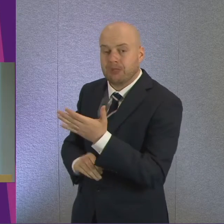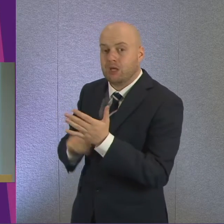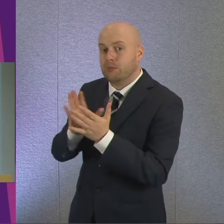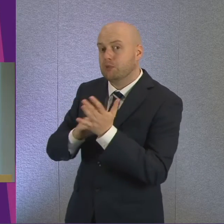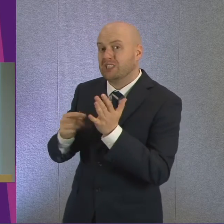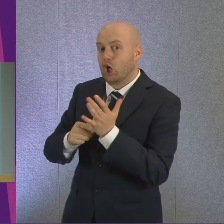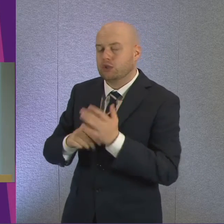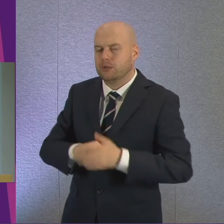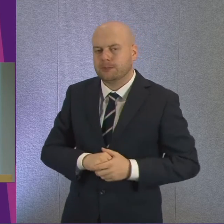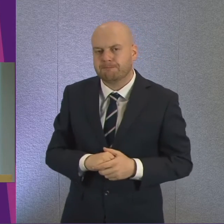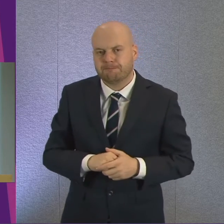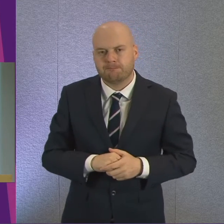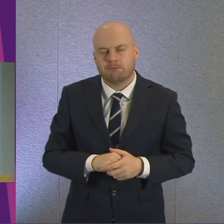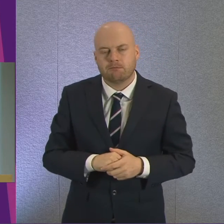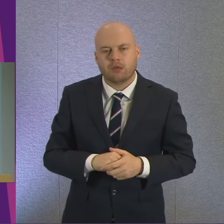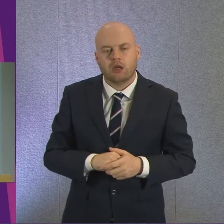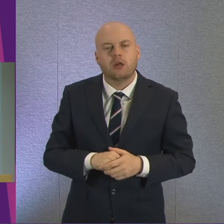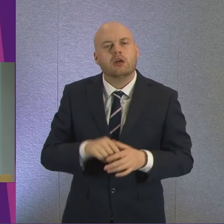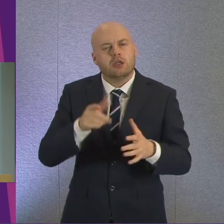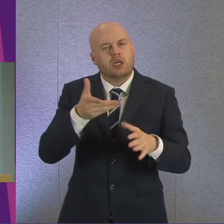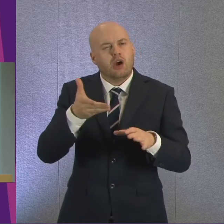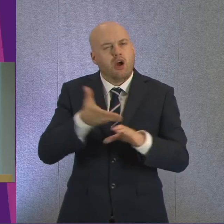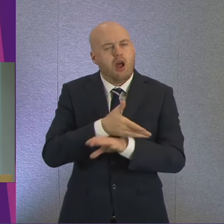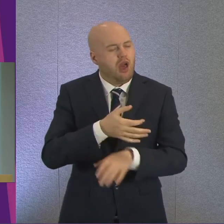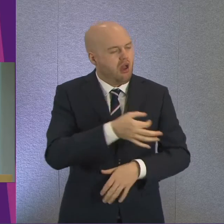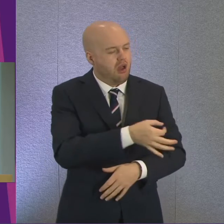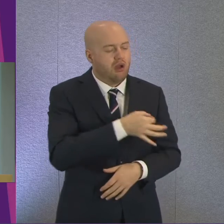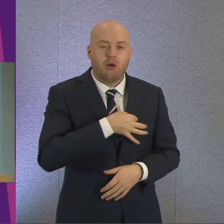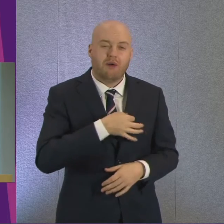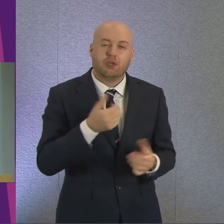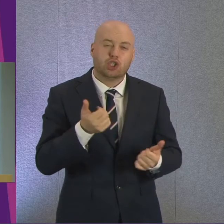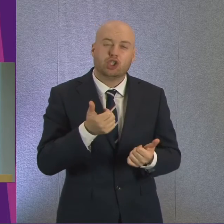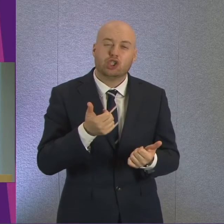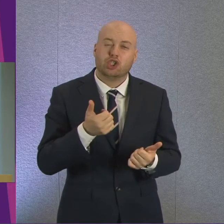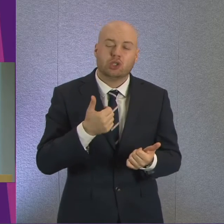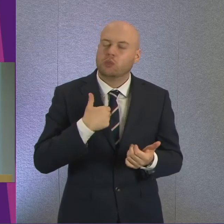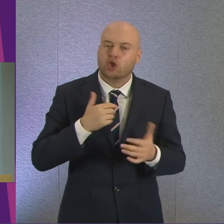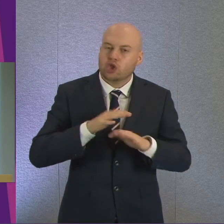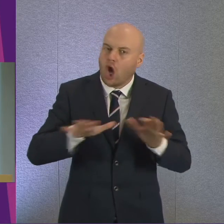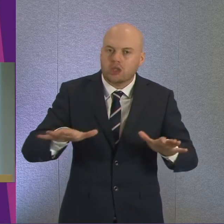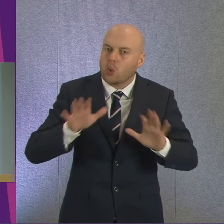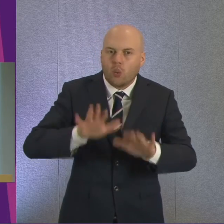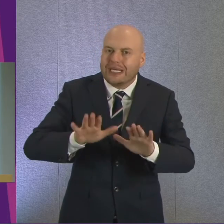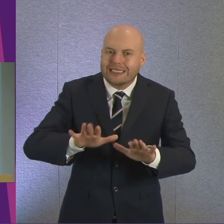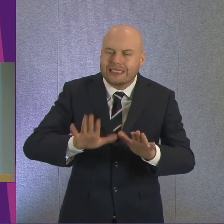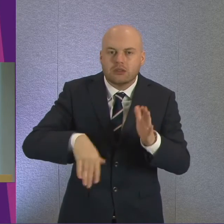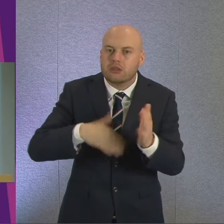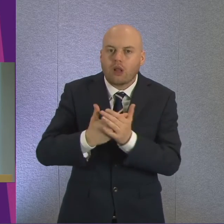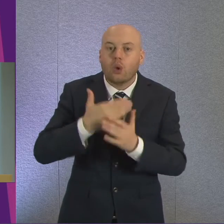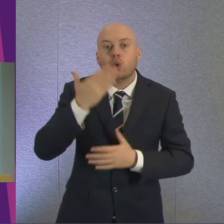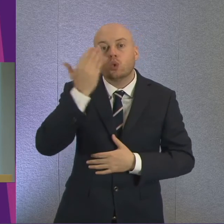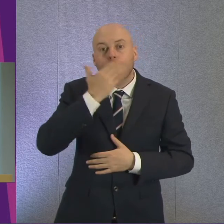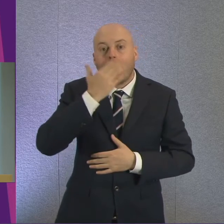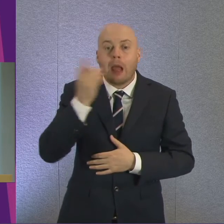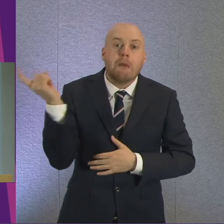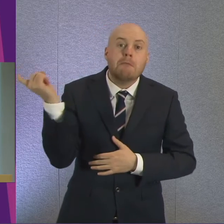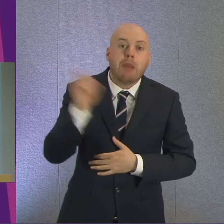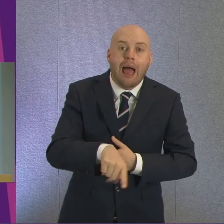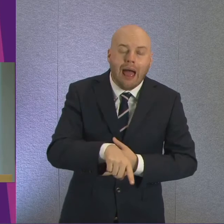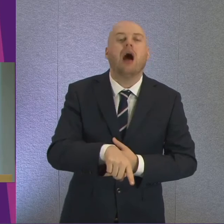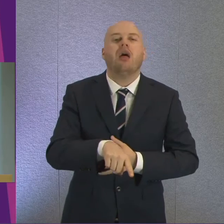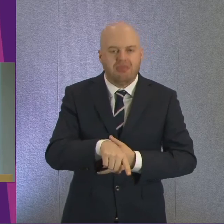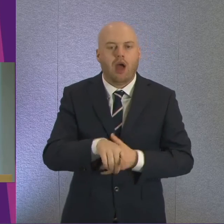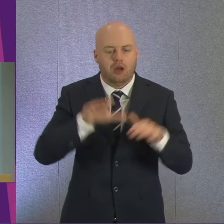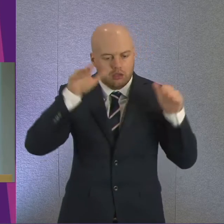So I mentioned in response to an earlier question, we are not waiting until the schools are back in to tackle that particular issue, and we've provided